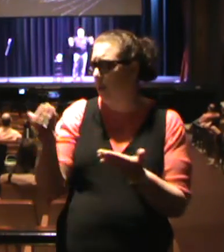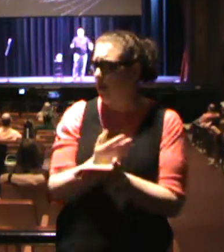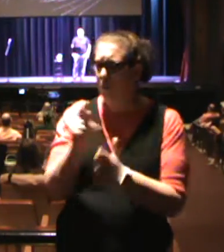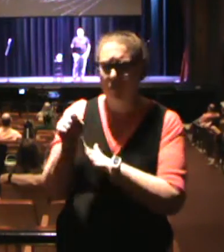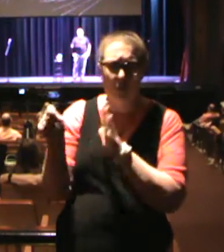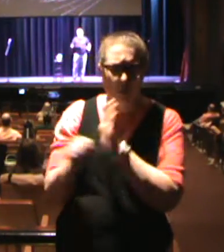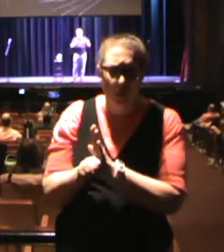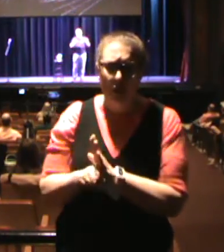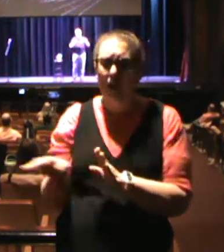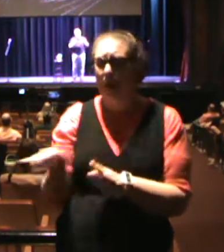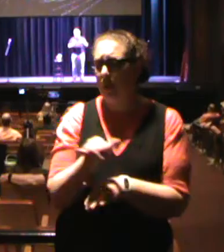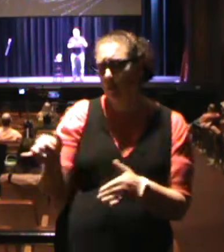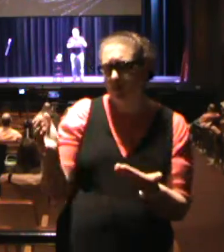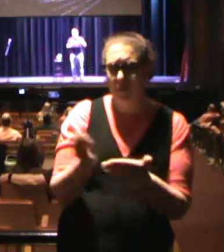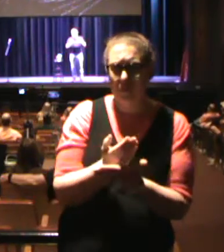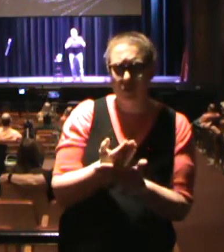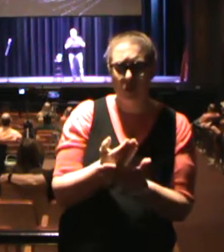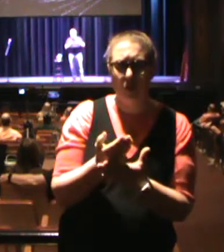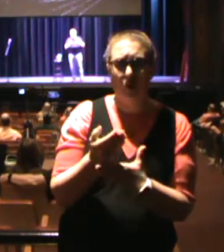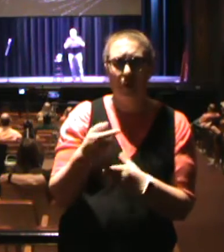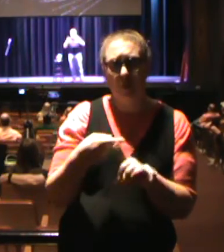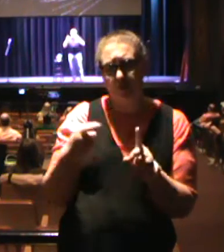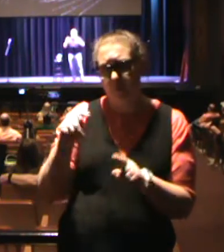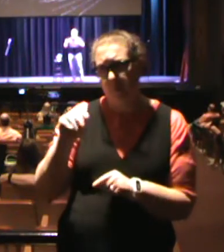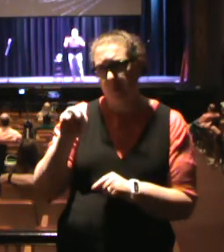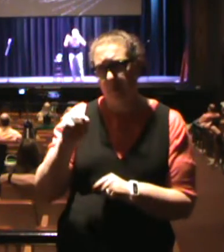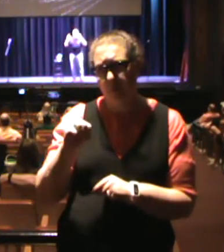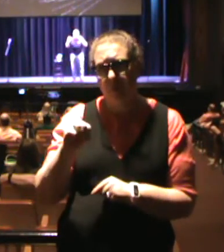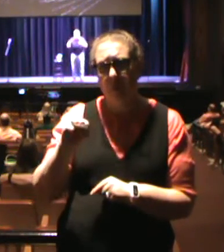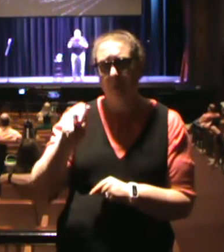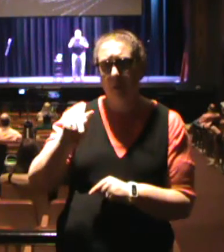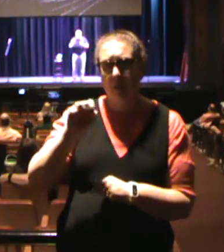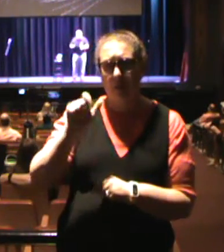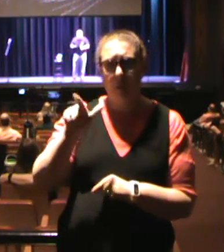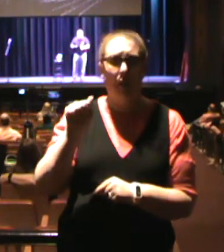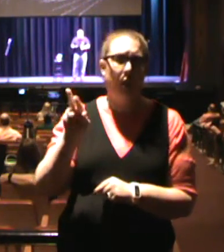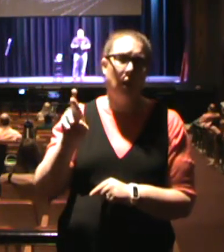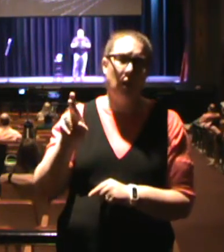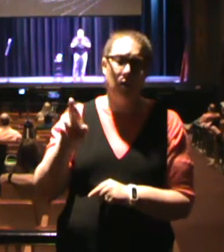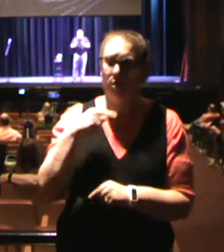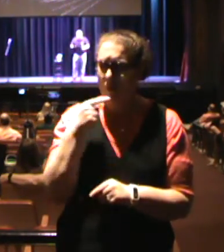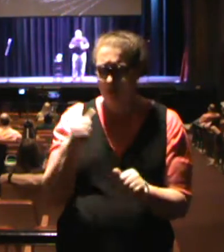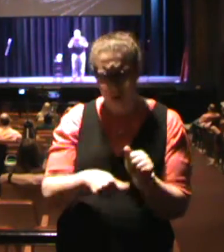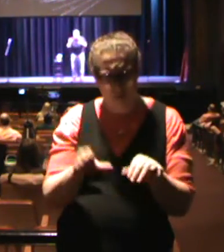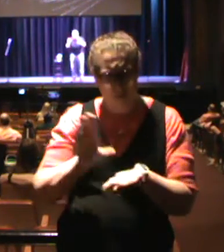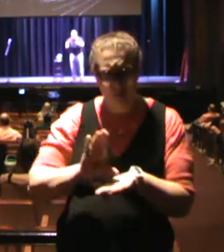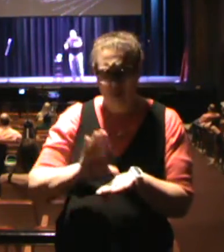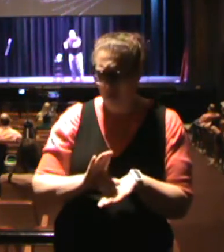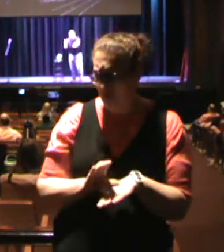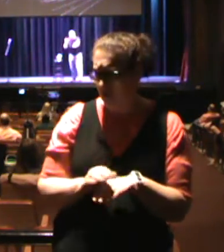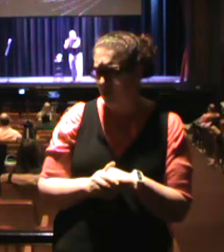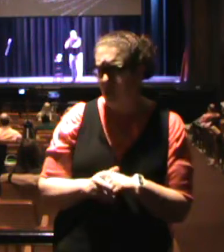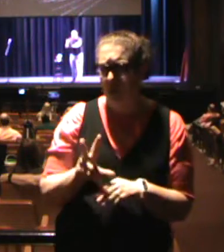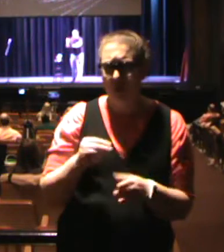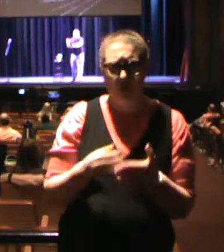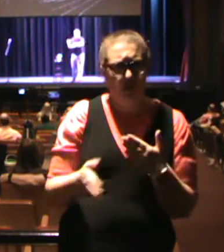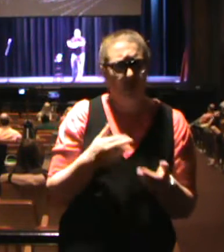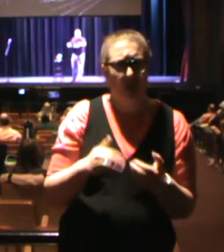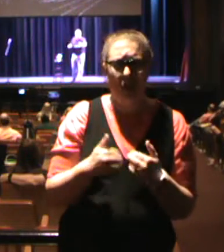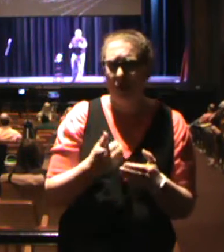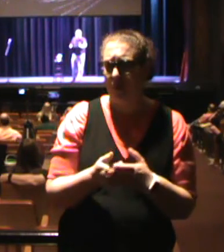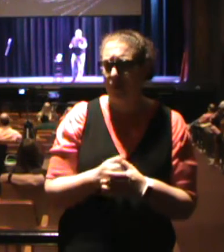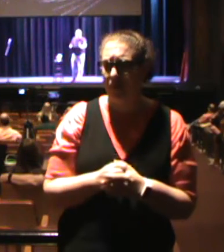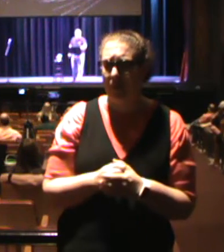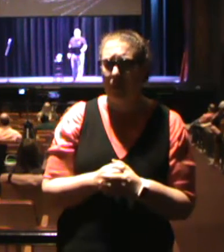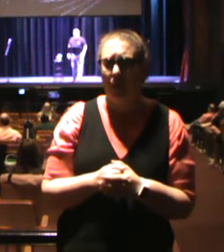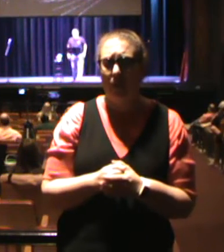Tim Keller, it says every church, regardless of how theologically sound it is, loses its focus at some point in